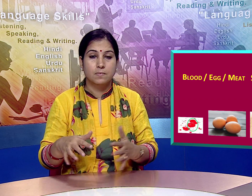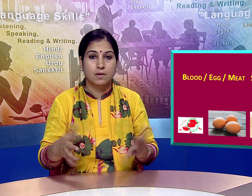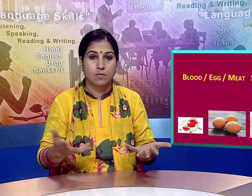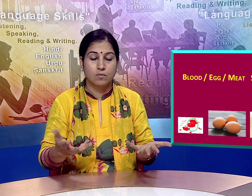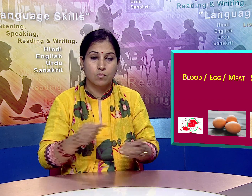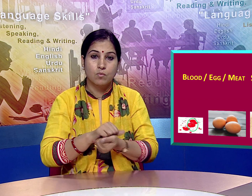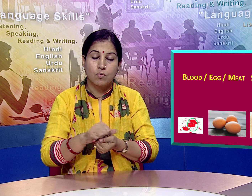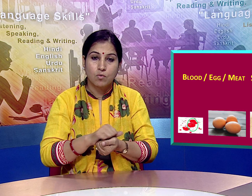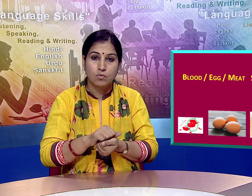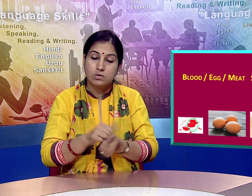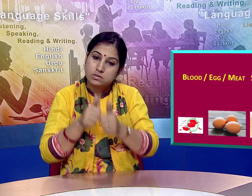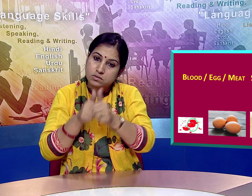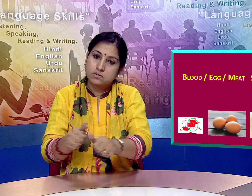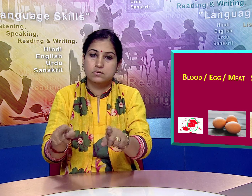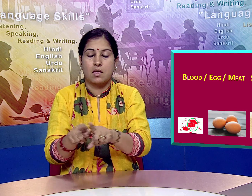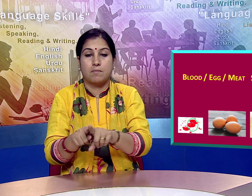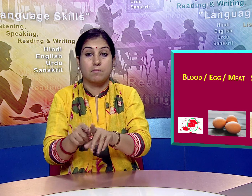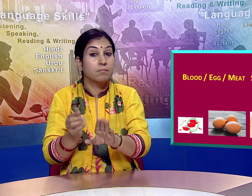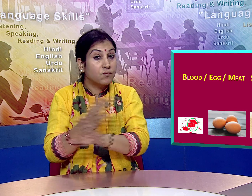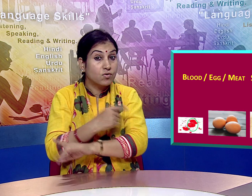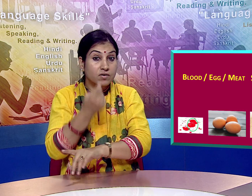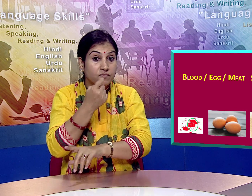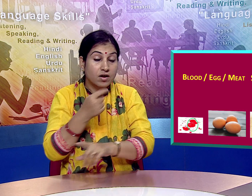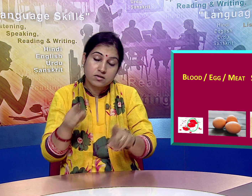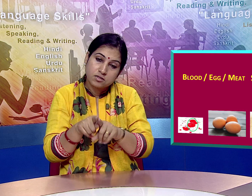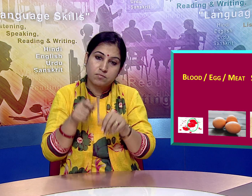follow the same procedure as followed for white cotton clothes.